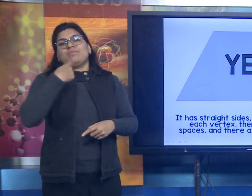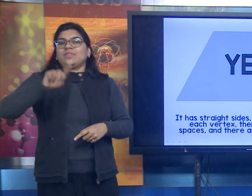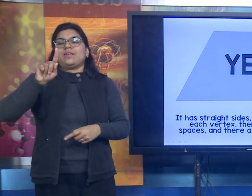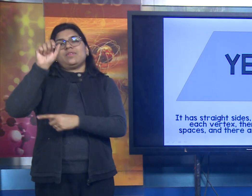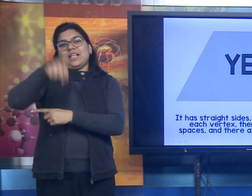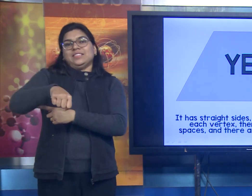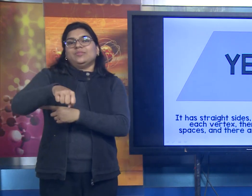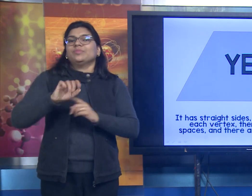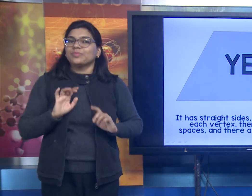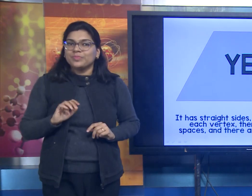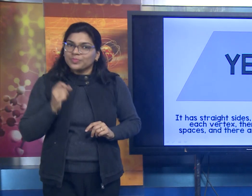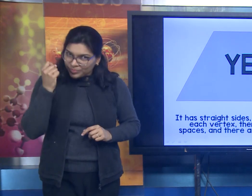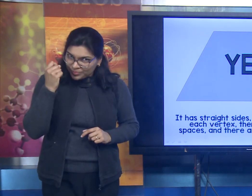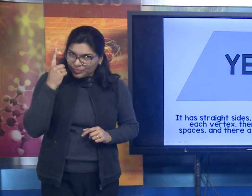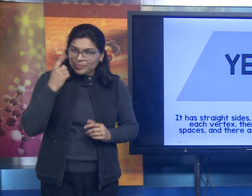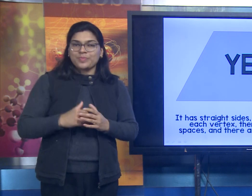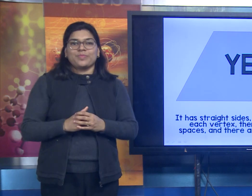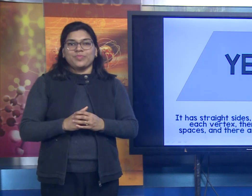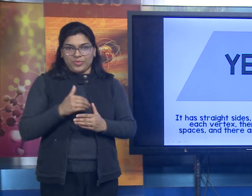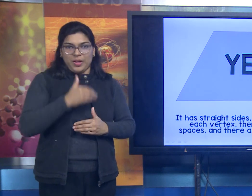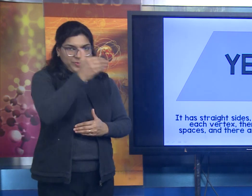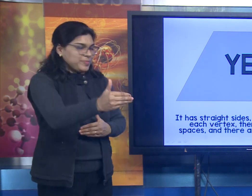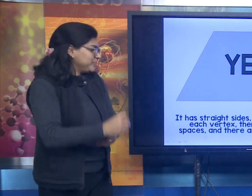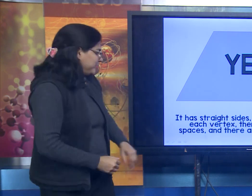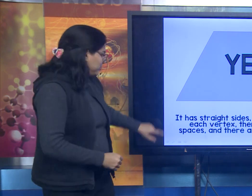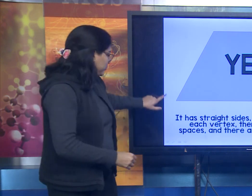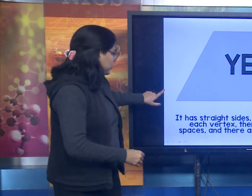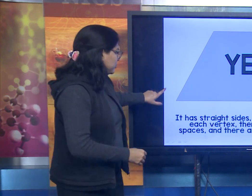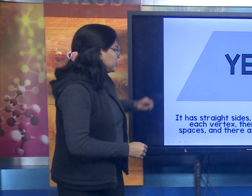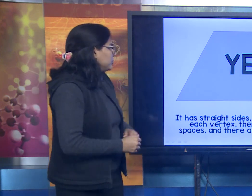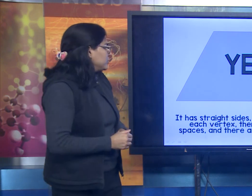So that is why it is a polygon. Now let's move further.